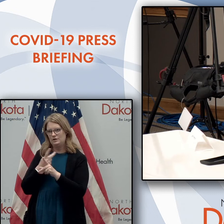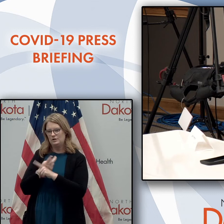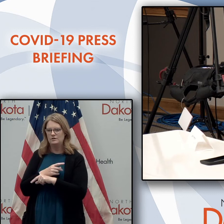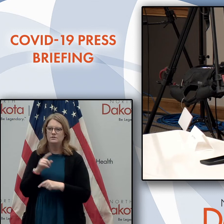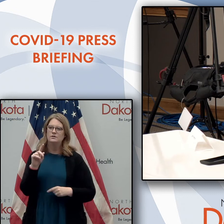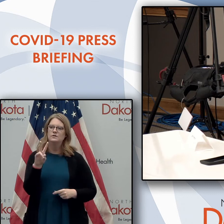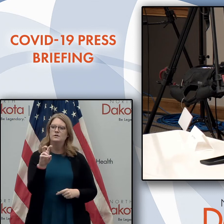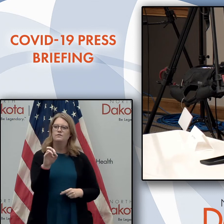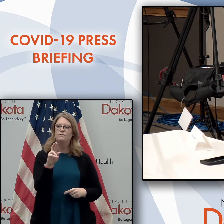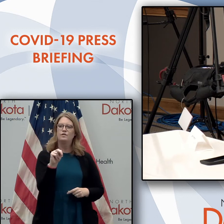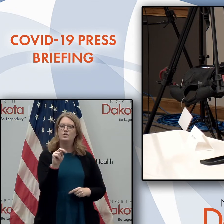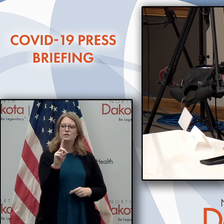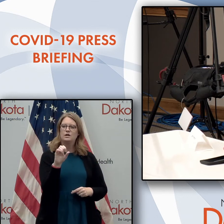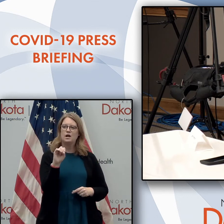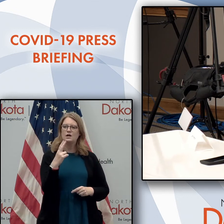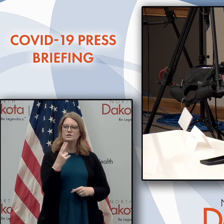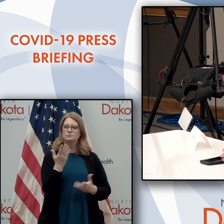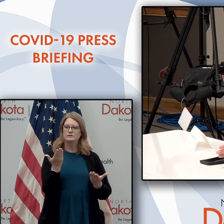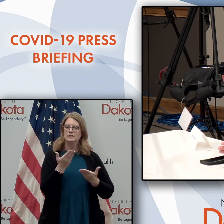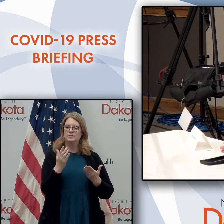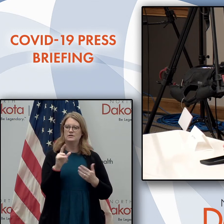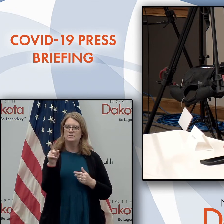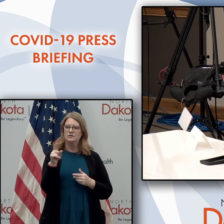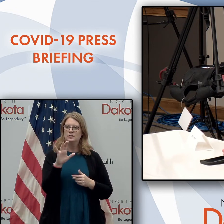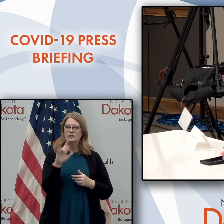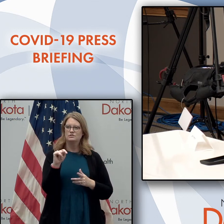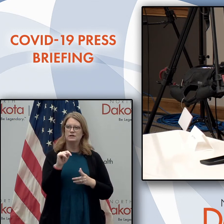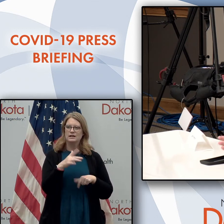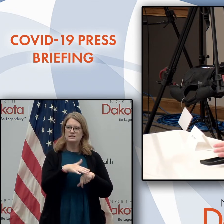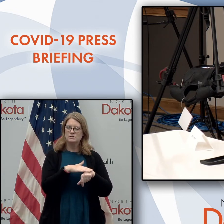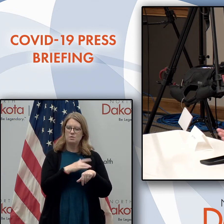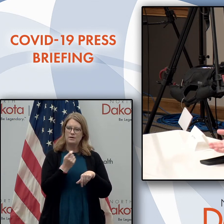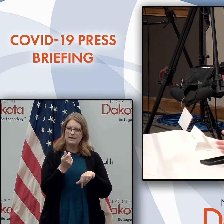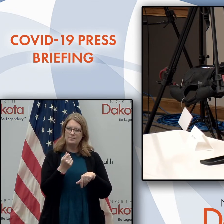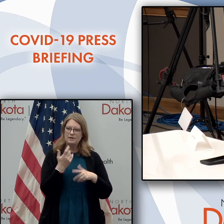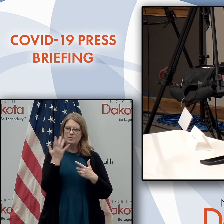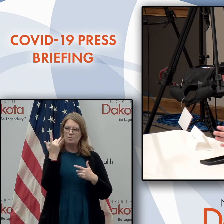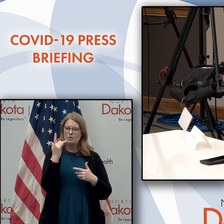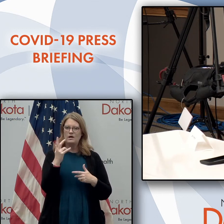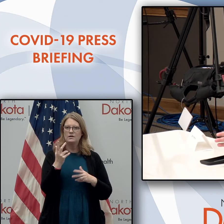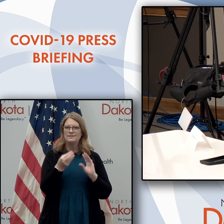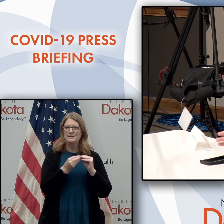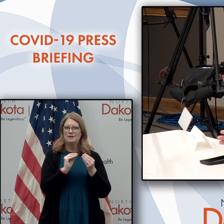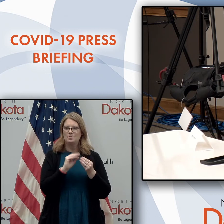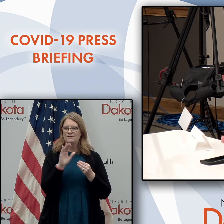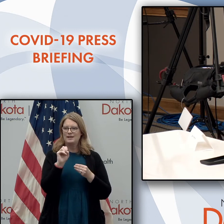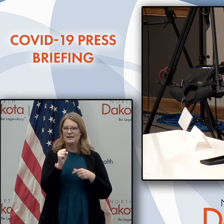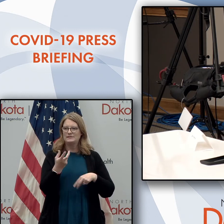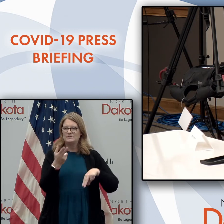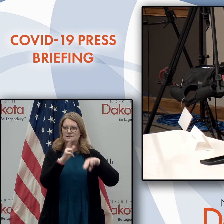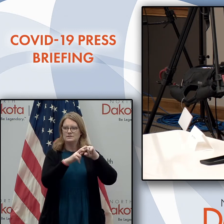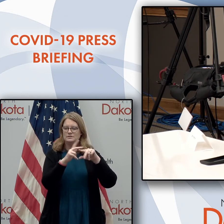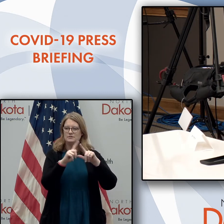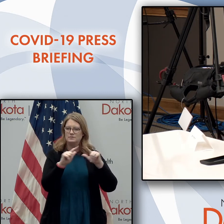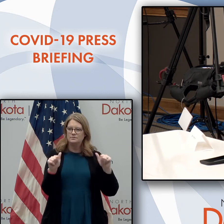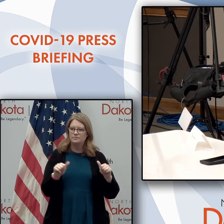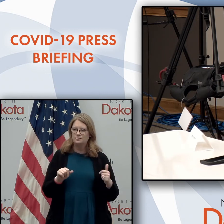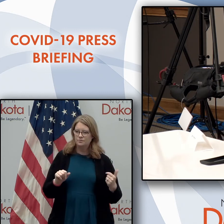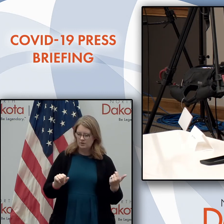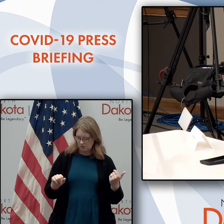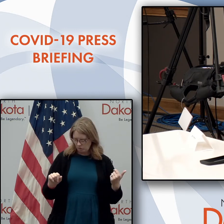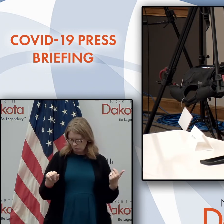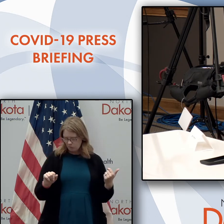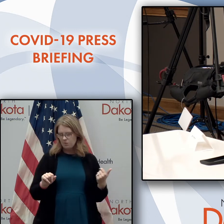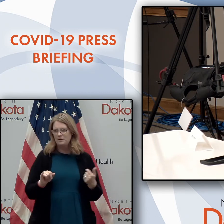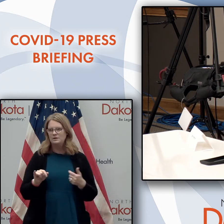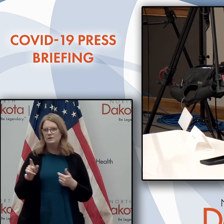Vern Dosh was here, he had mentioned that contact tracing had slowed a little bit because of the rising cases and all kinds of things. Aside